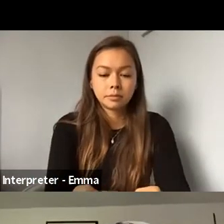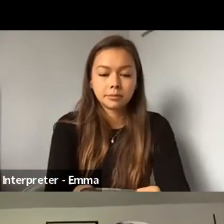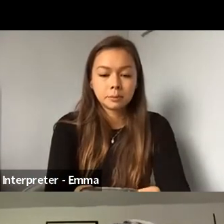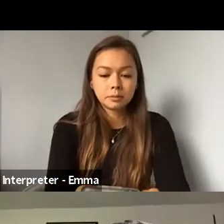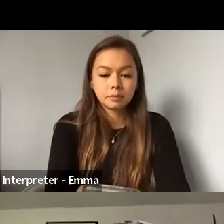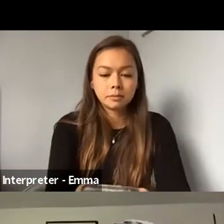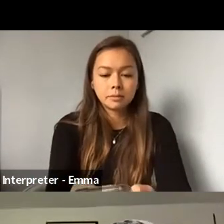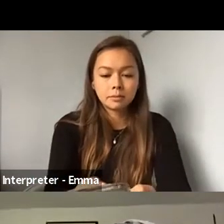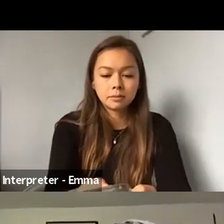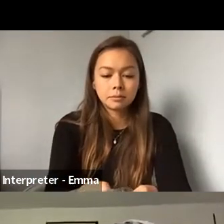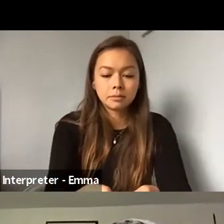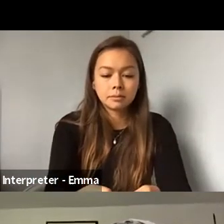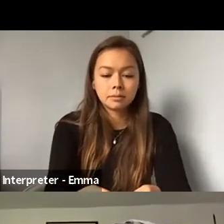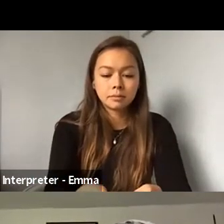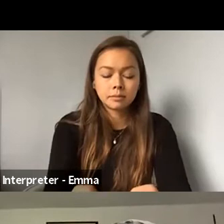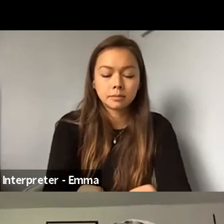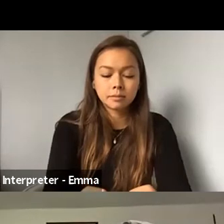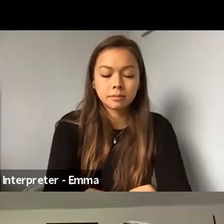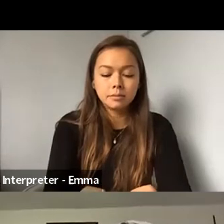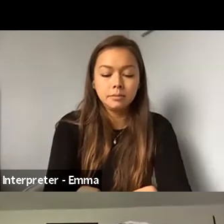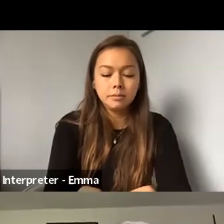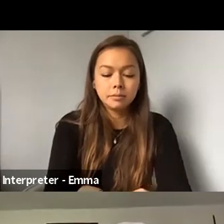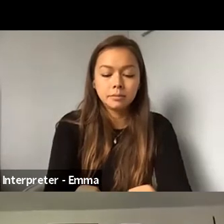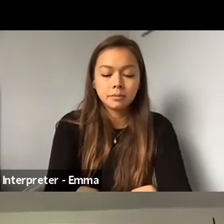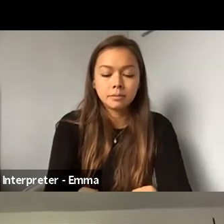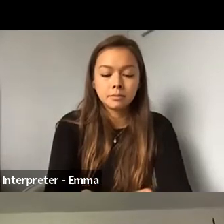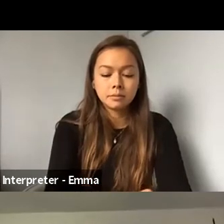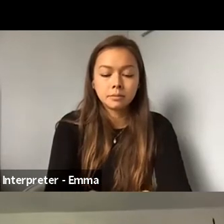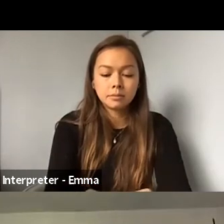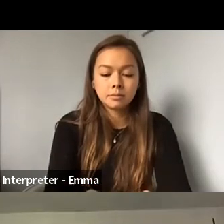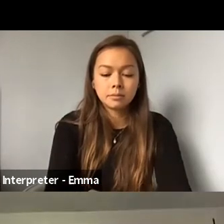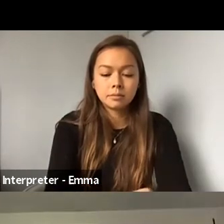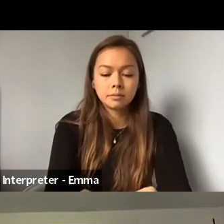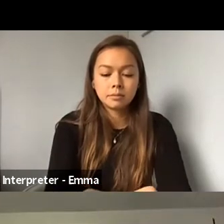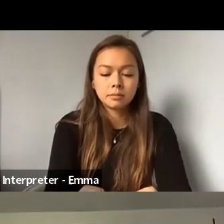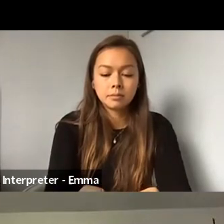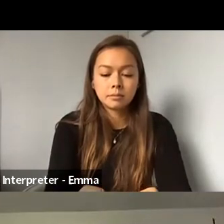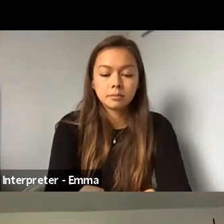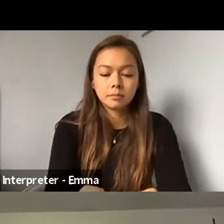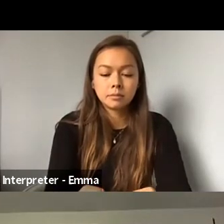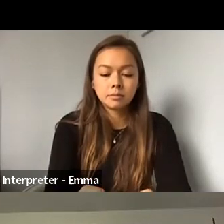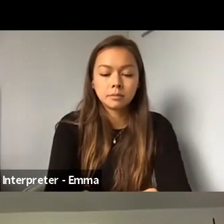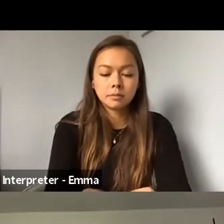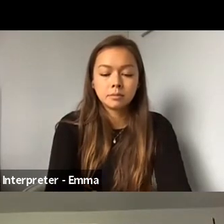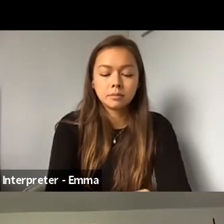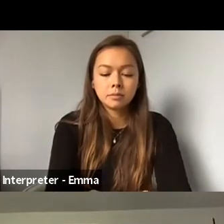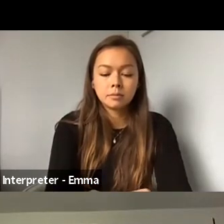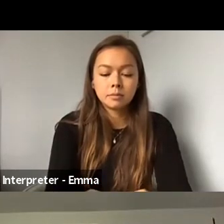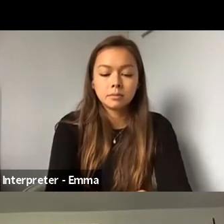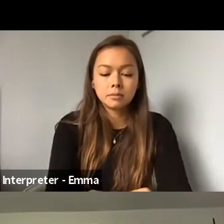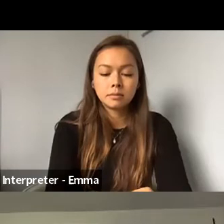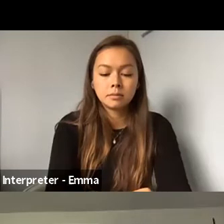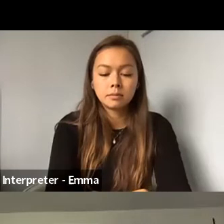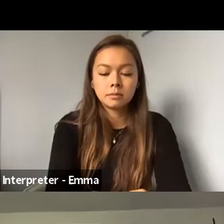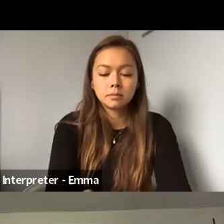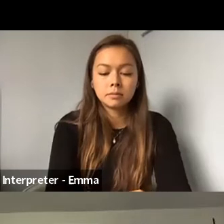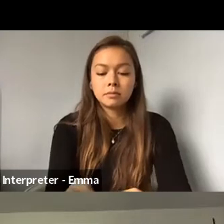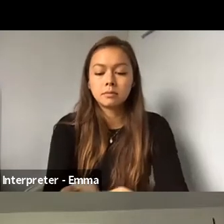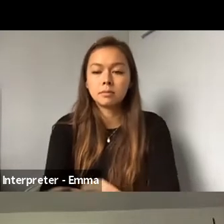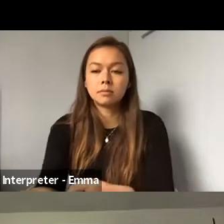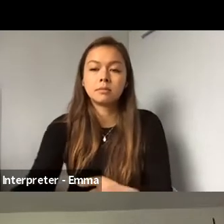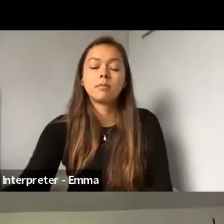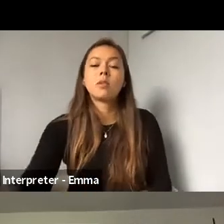Wesley. Actually, I'm going to ask you to respond to it. And it's a basic one that we just have to get out there.